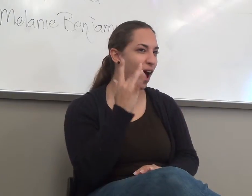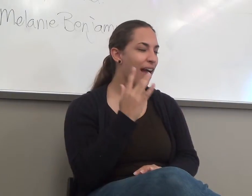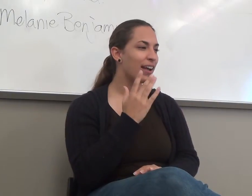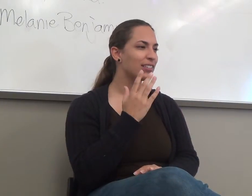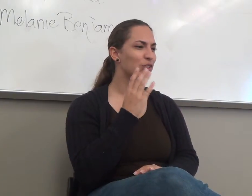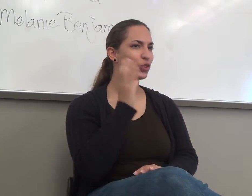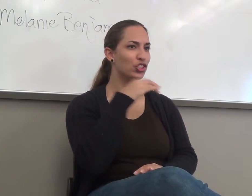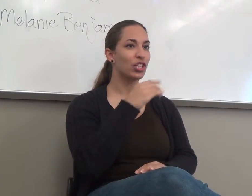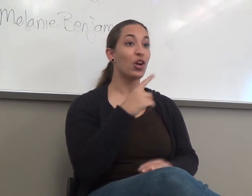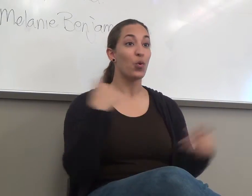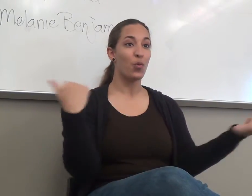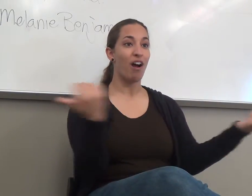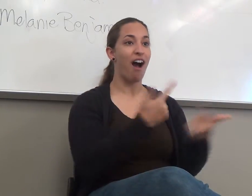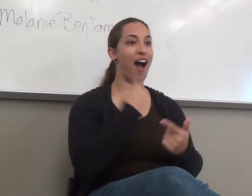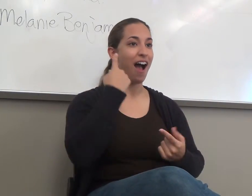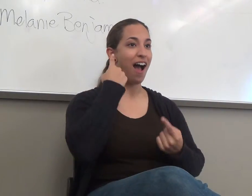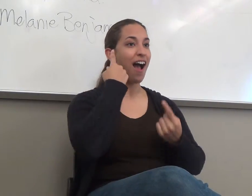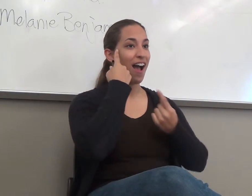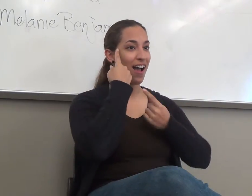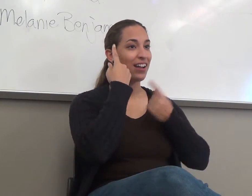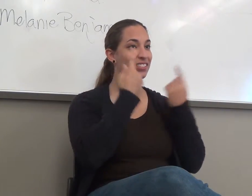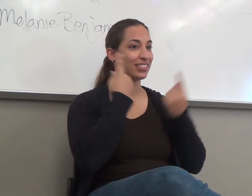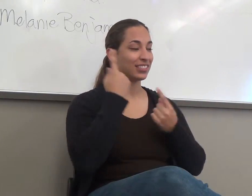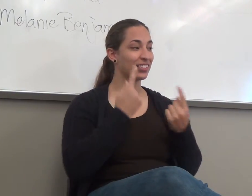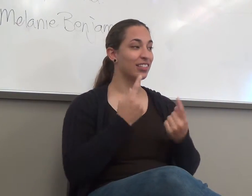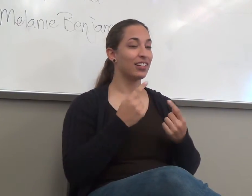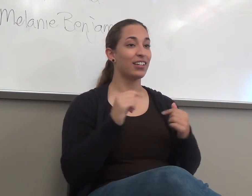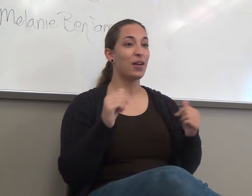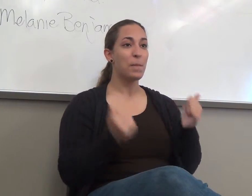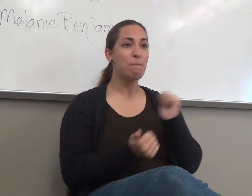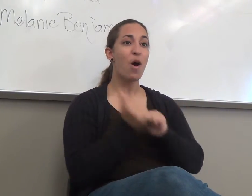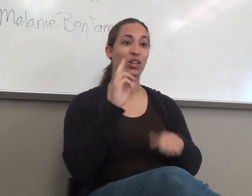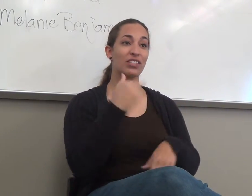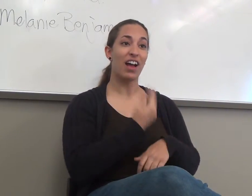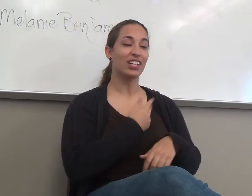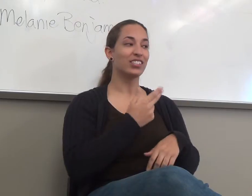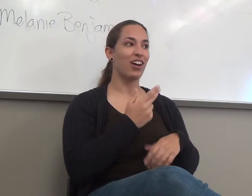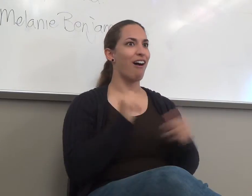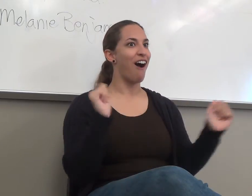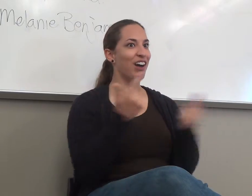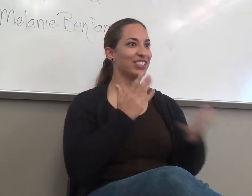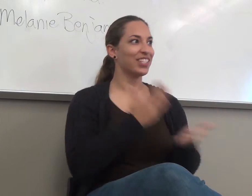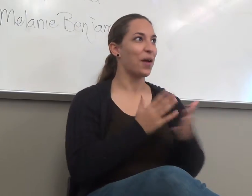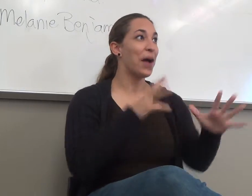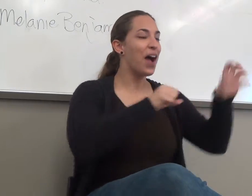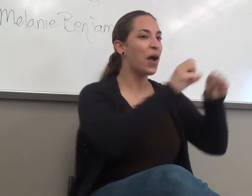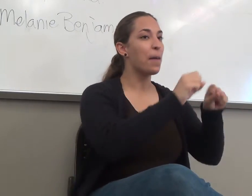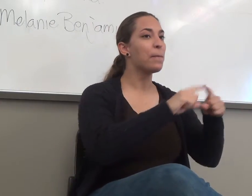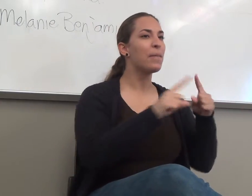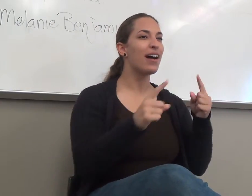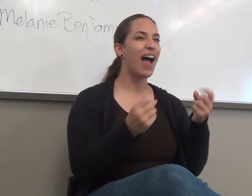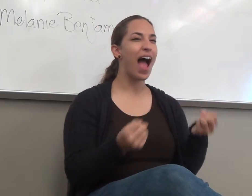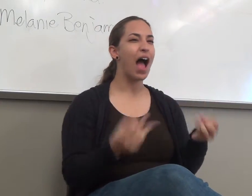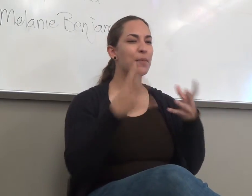stop, but then how many of you would have stopped and thought, said, probably that I shouldn't do this.